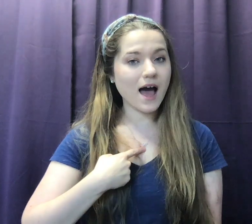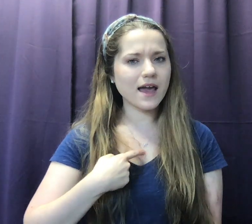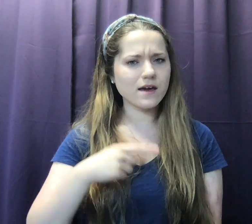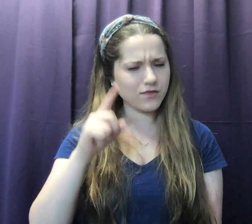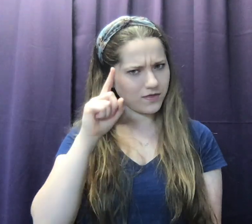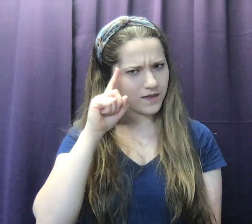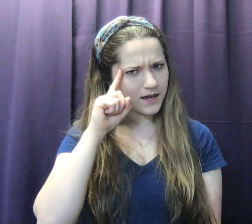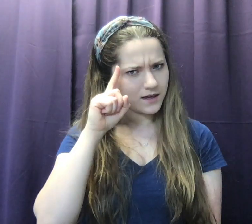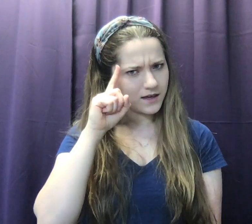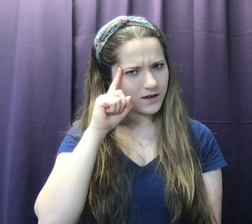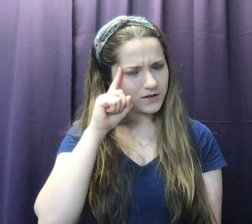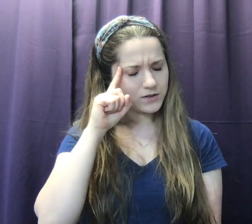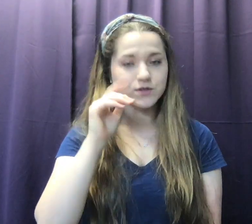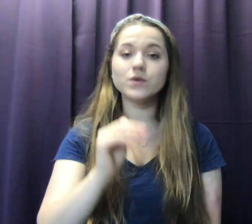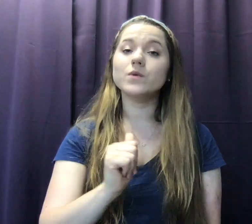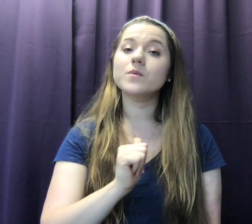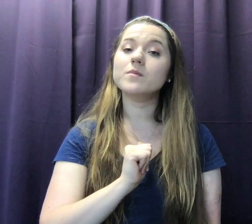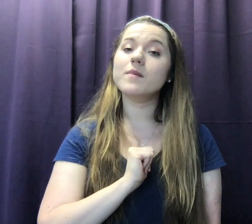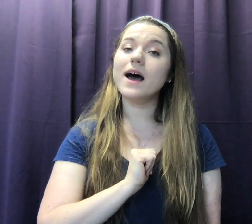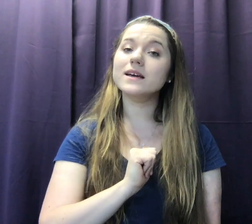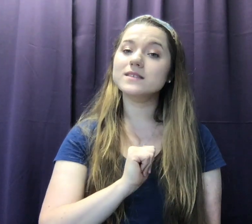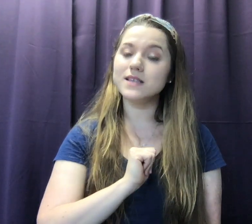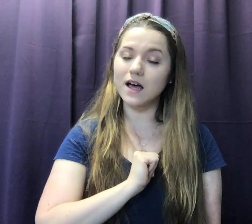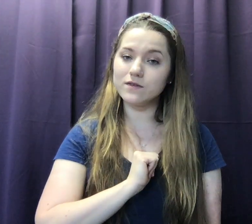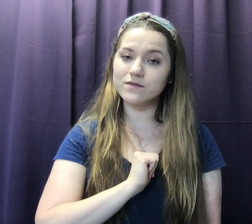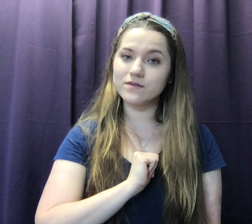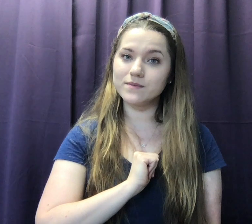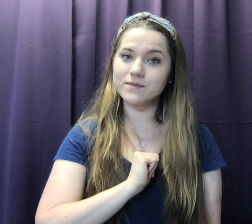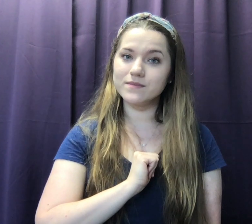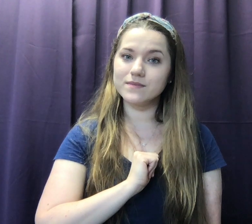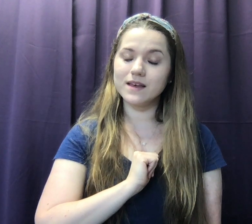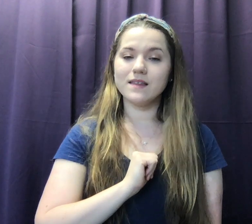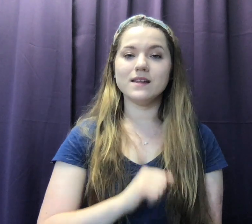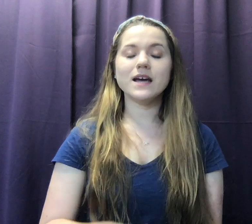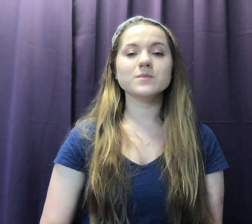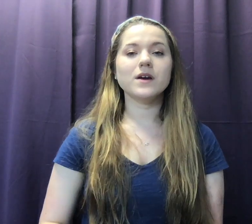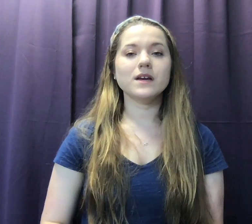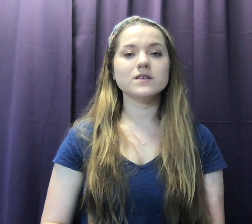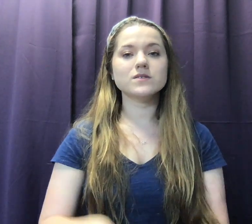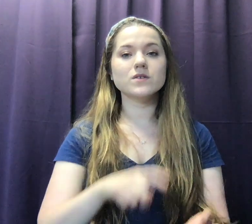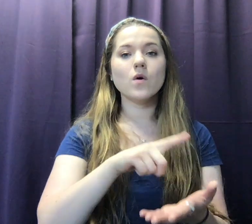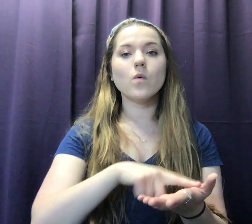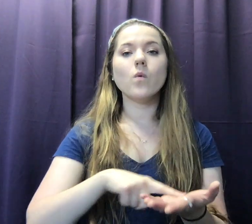I think to myself. And the next part is, what